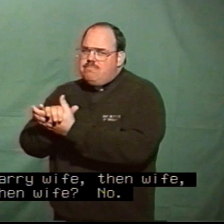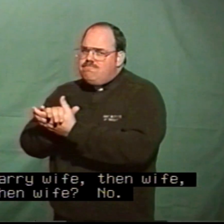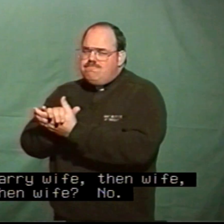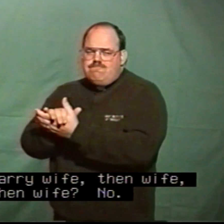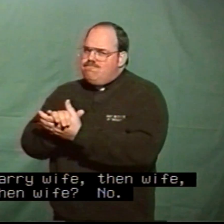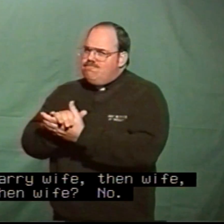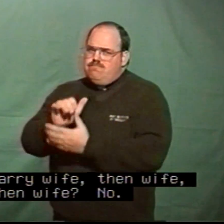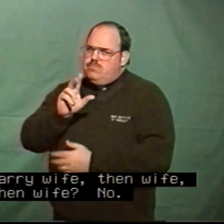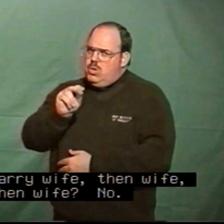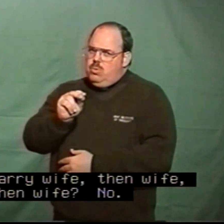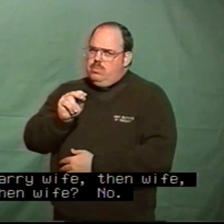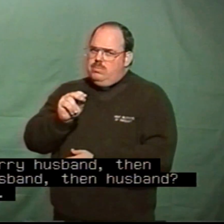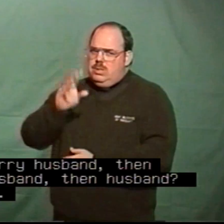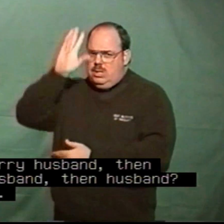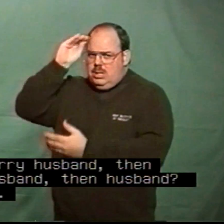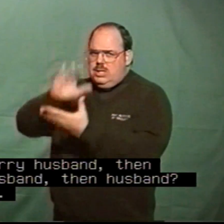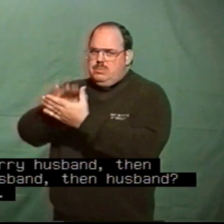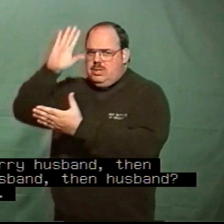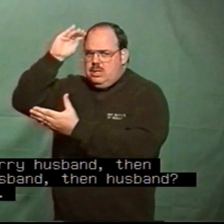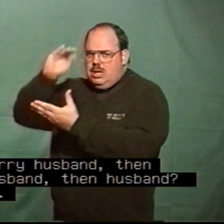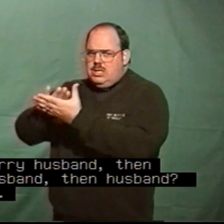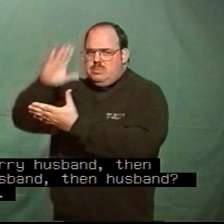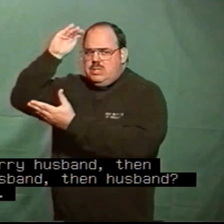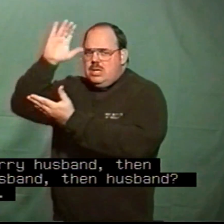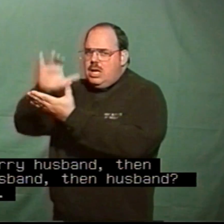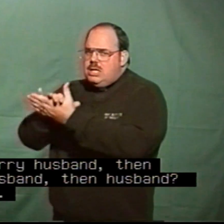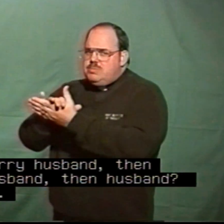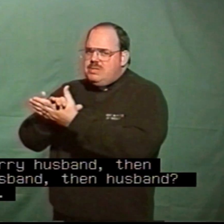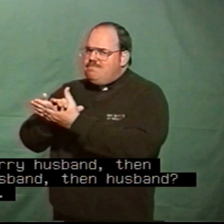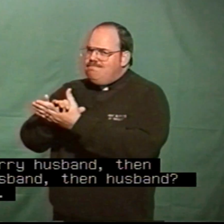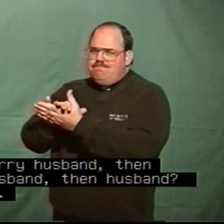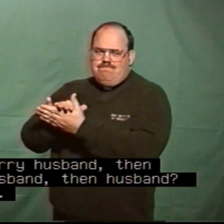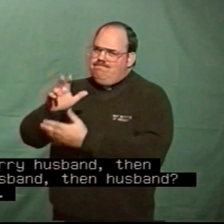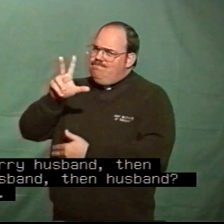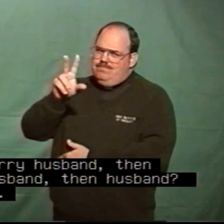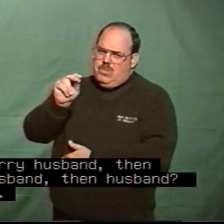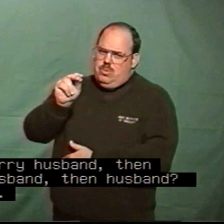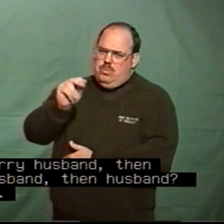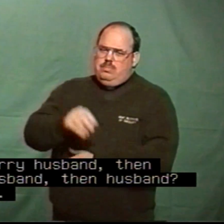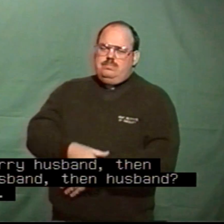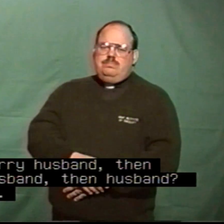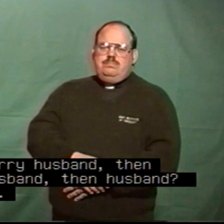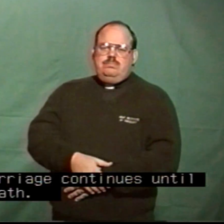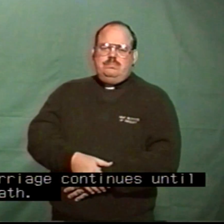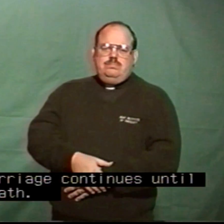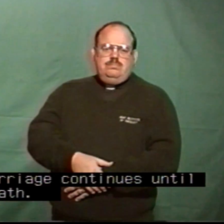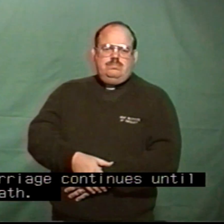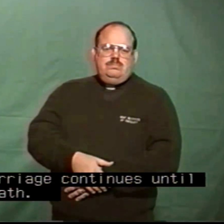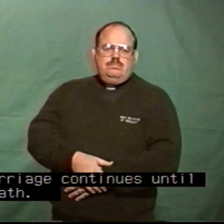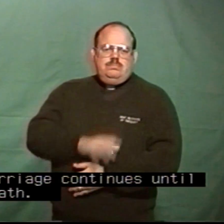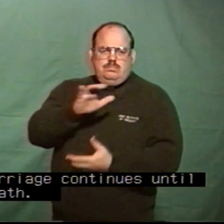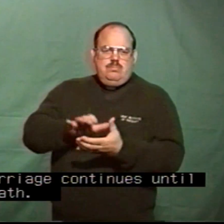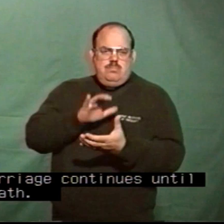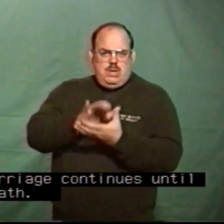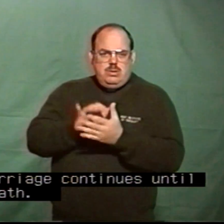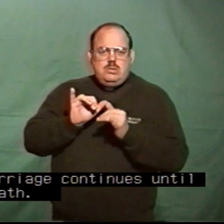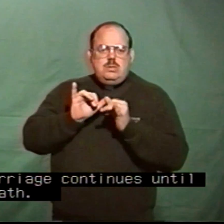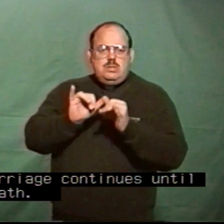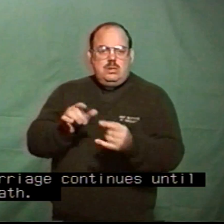Marry wife, then wife, then wife? No. Marry husband, then husband, then husband? No. Marriage continues until